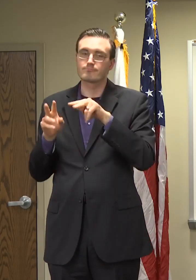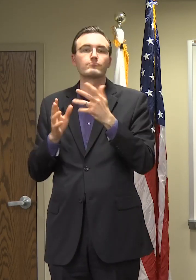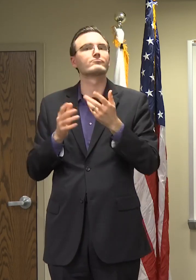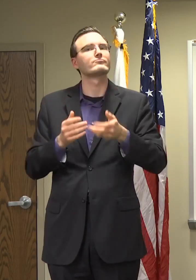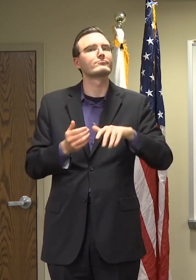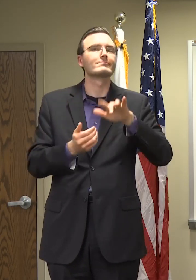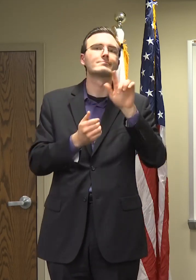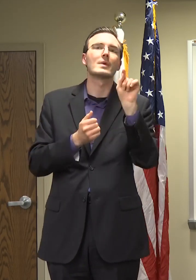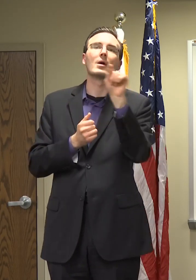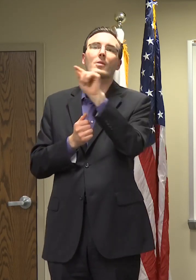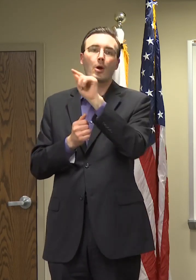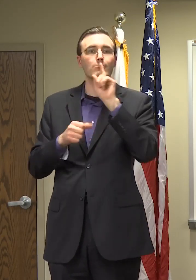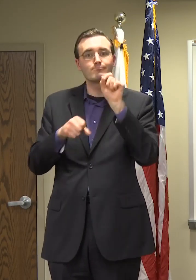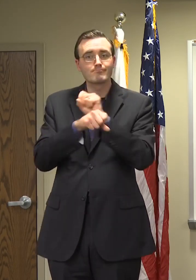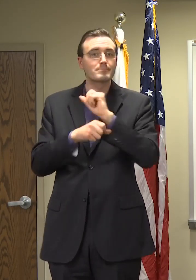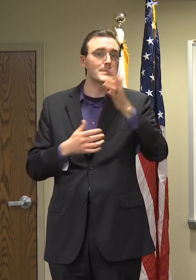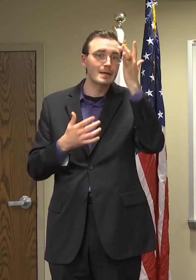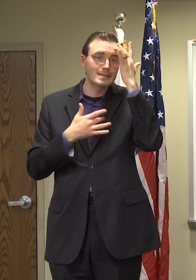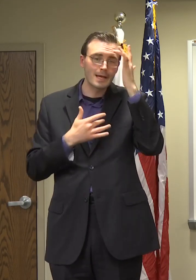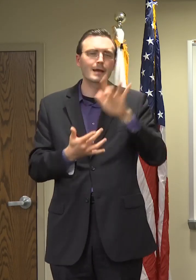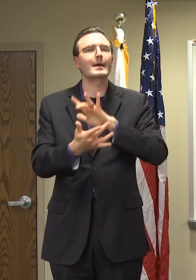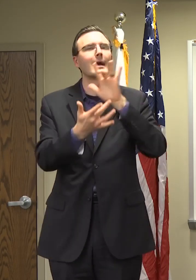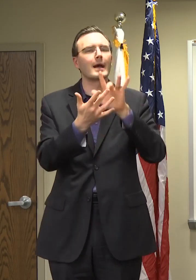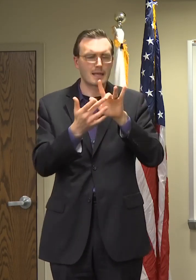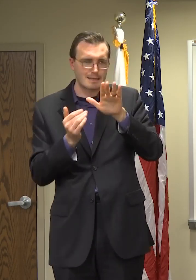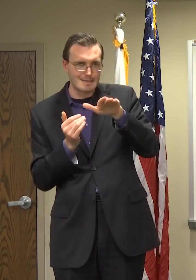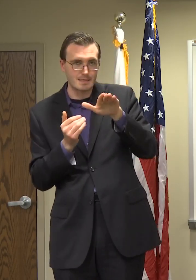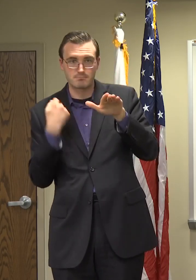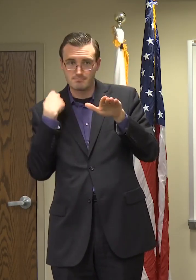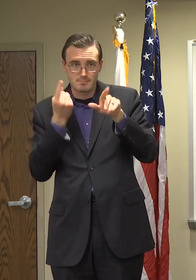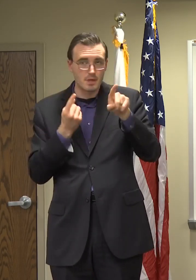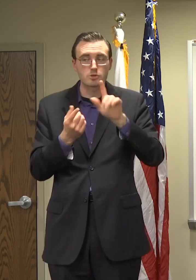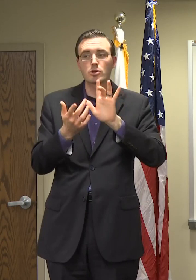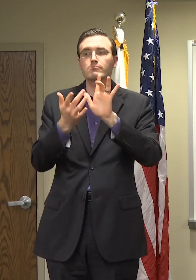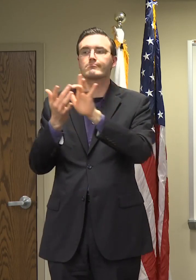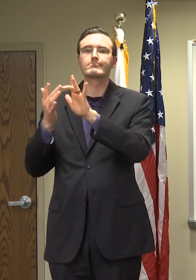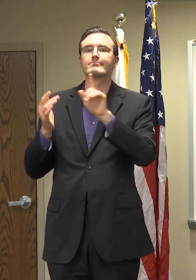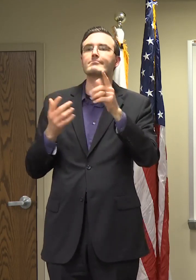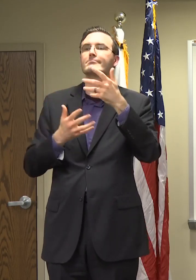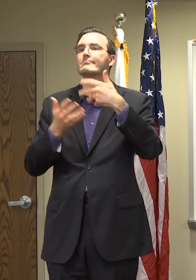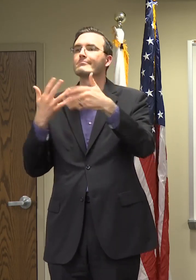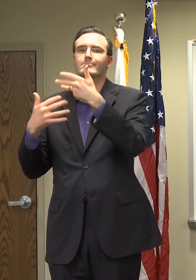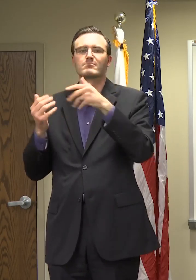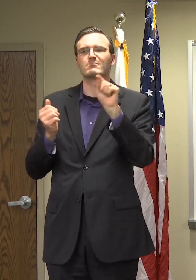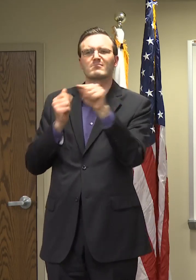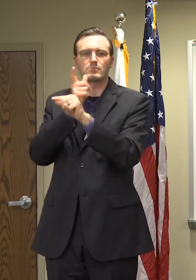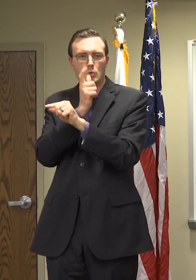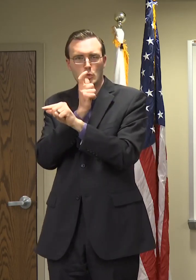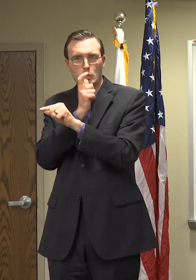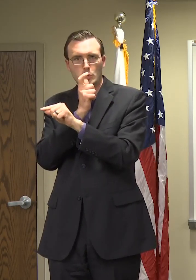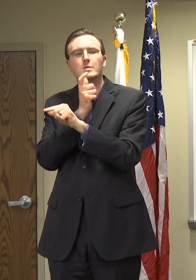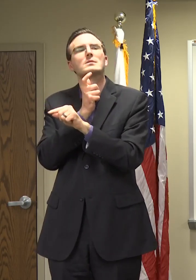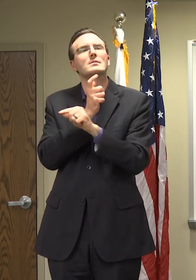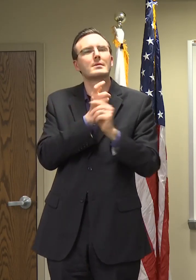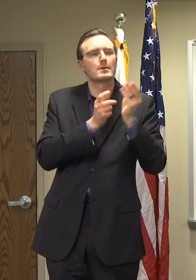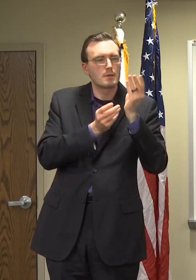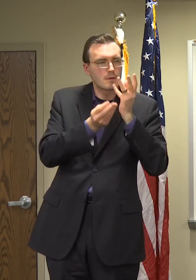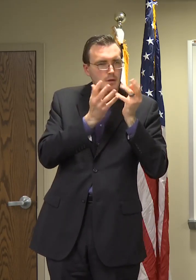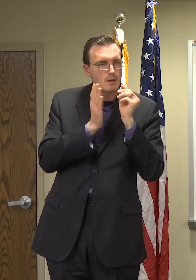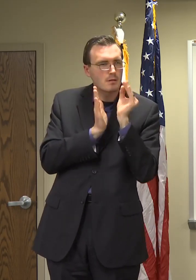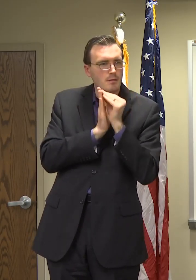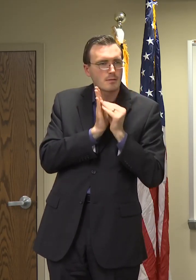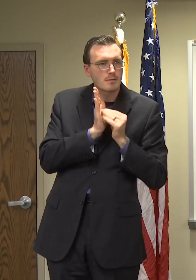who you've been in contact with. So as we move forward, this becomes even more critical so that we can identify infections